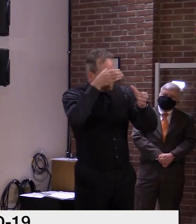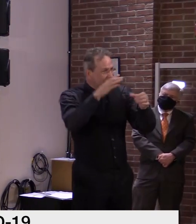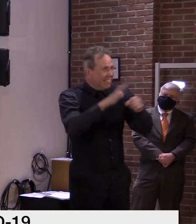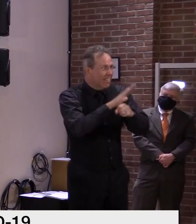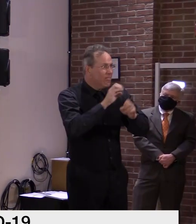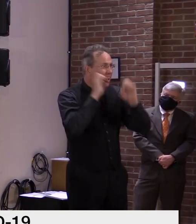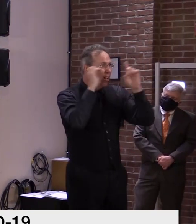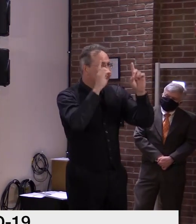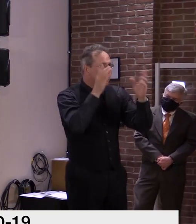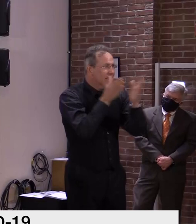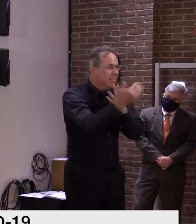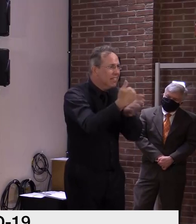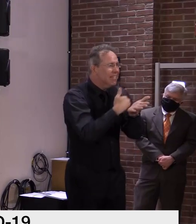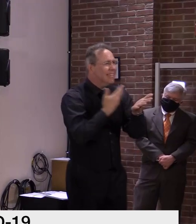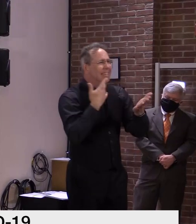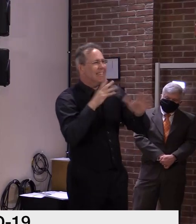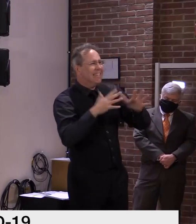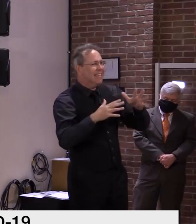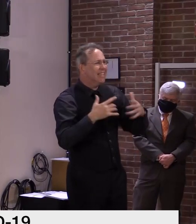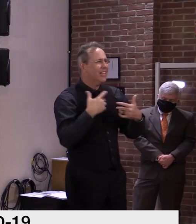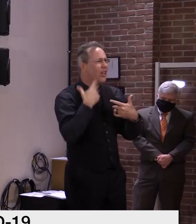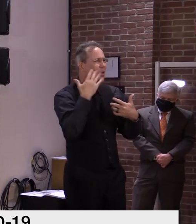article for that matter.